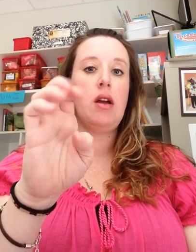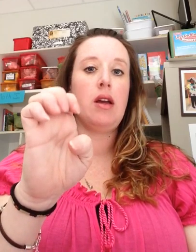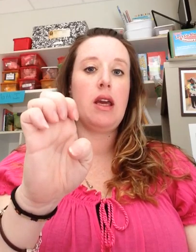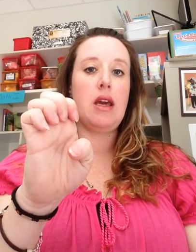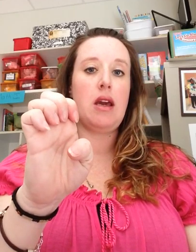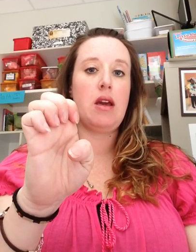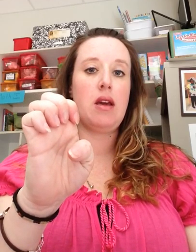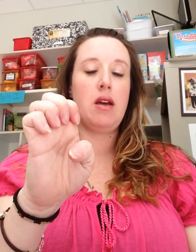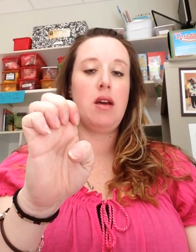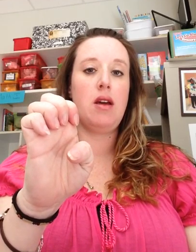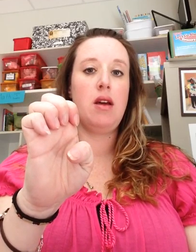B-E-F-O-R-E,